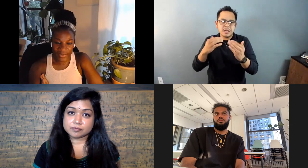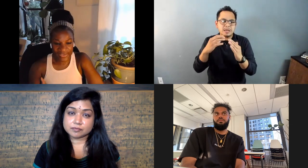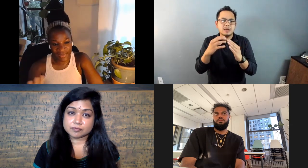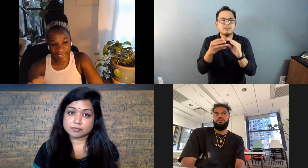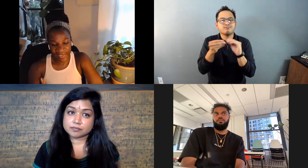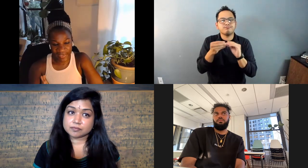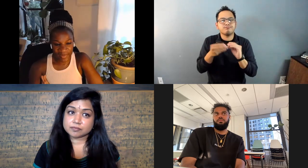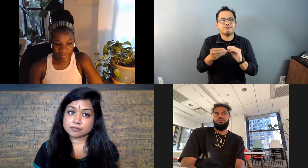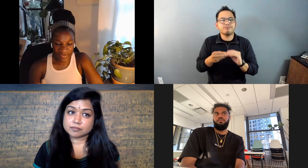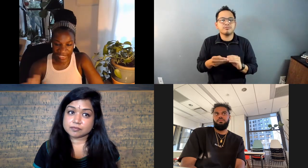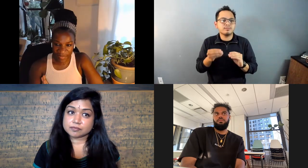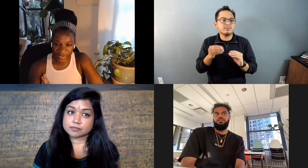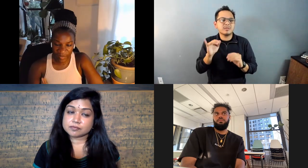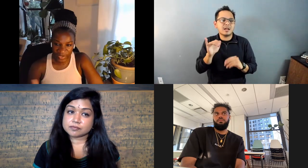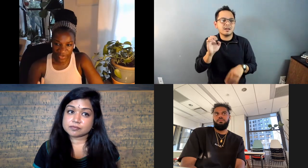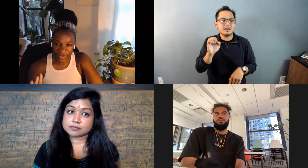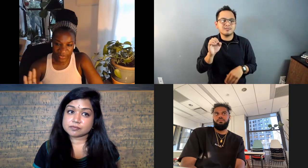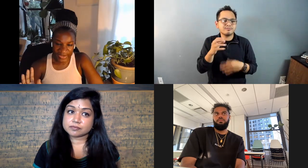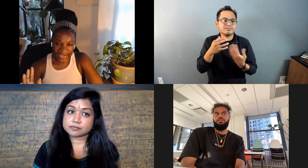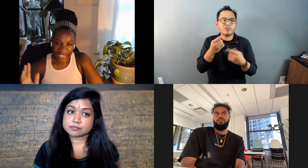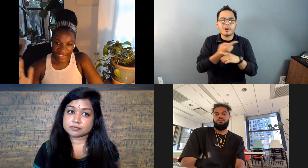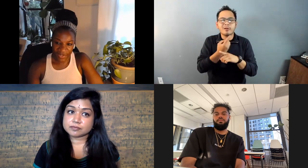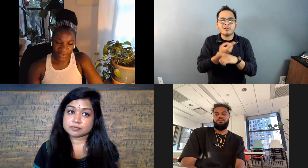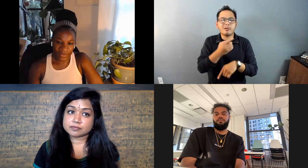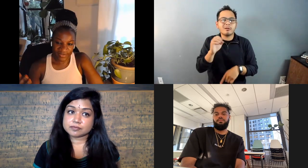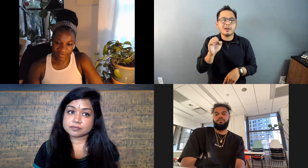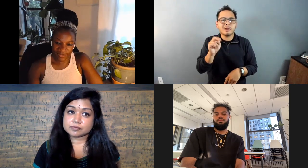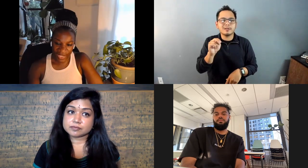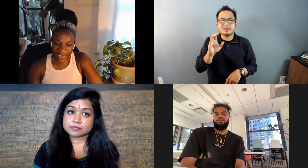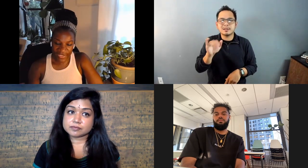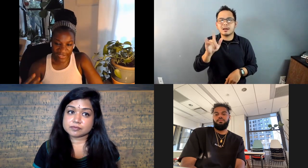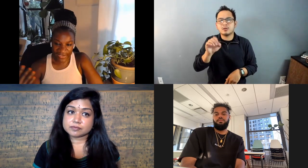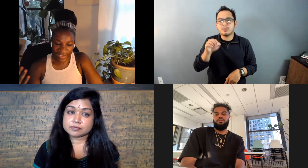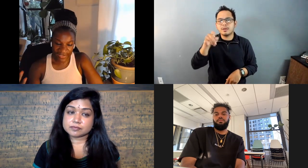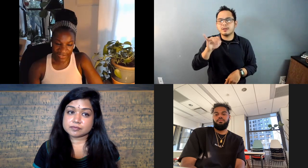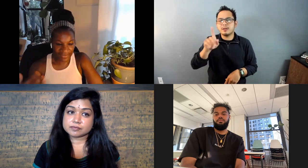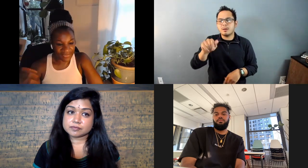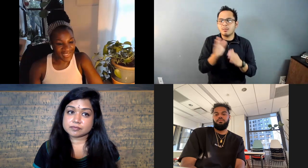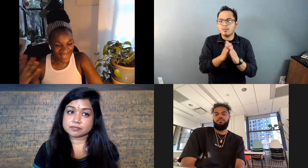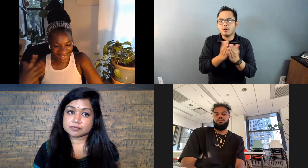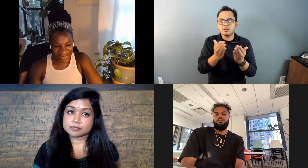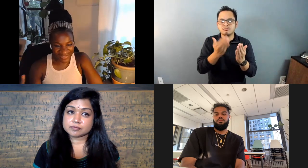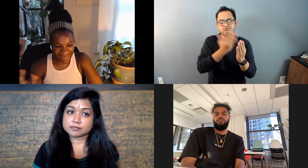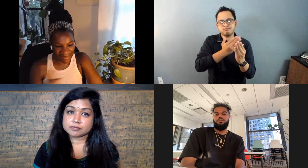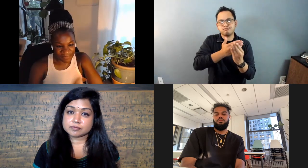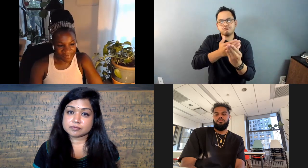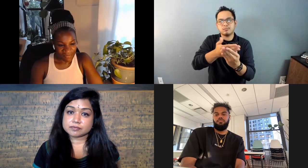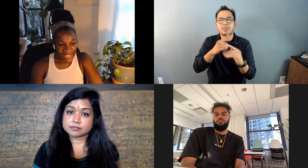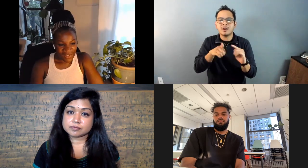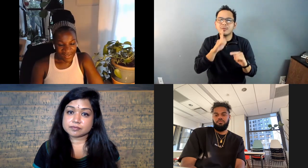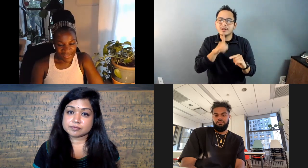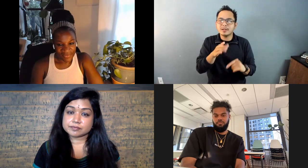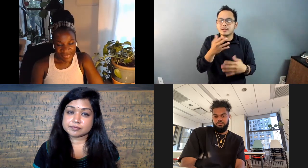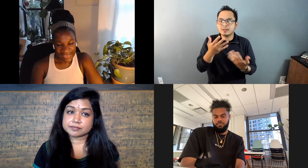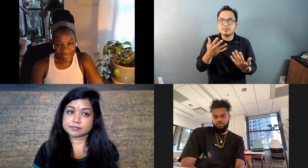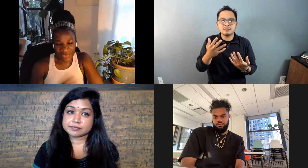conversation Tricky is field. ongoing. Yeah, it's Tricky tricky. field. Yeah. Maybe we should talk about like I guess like within that